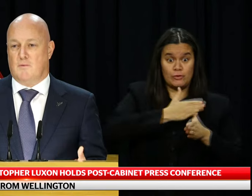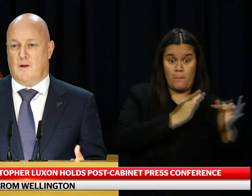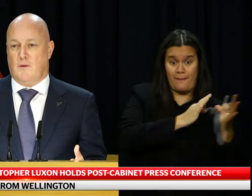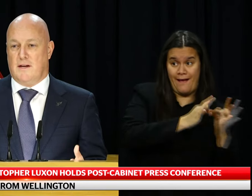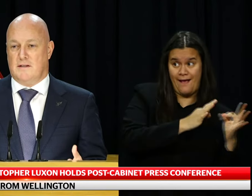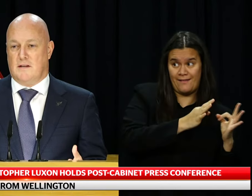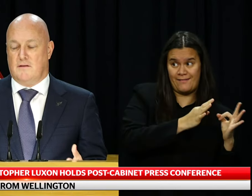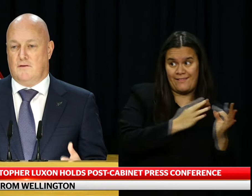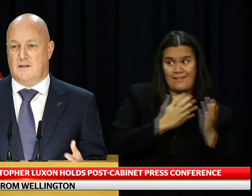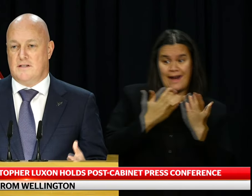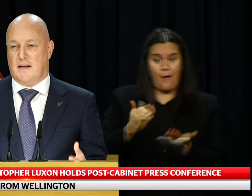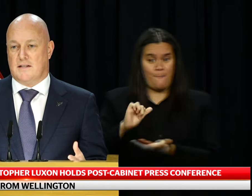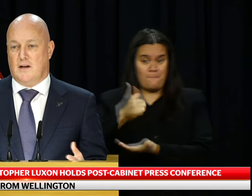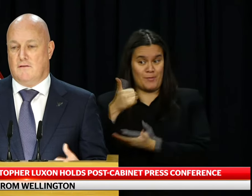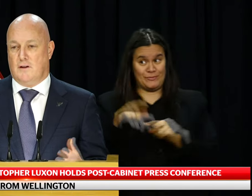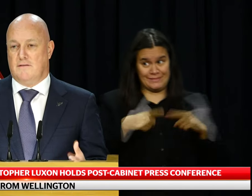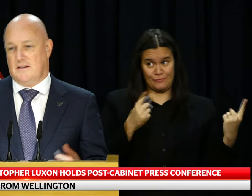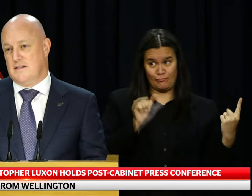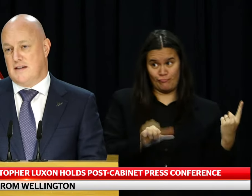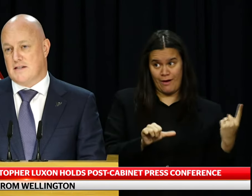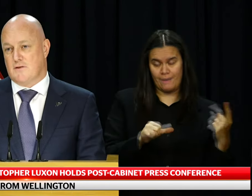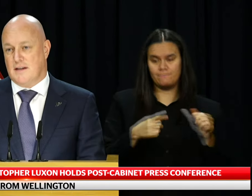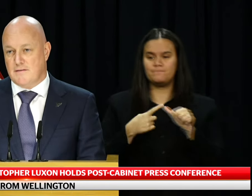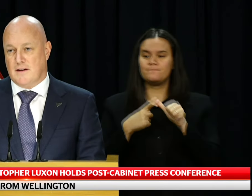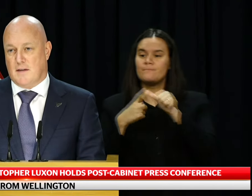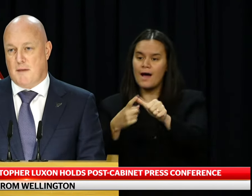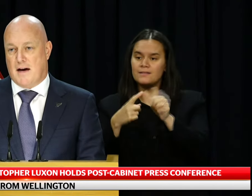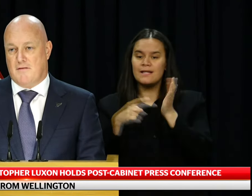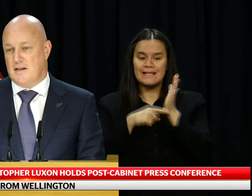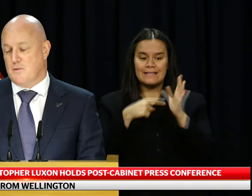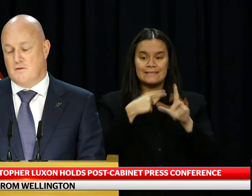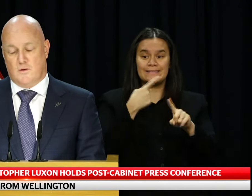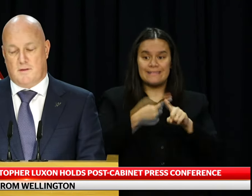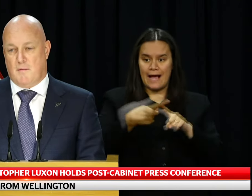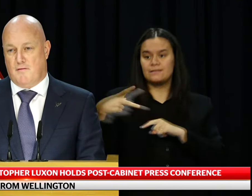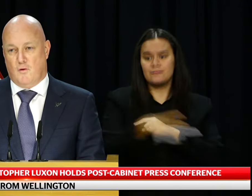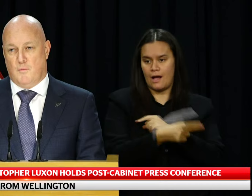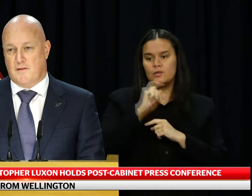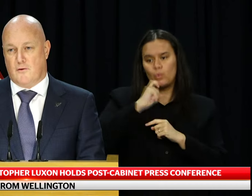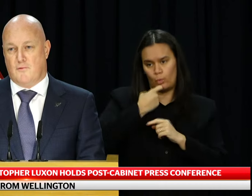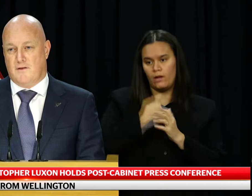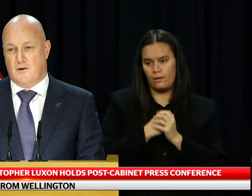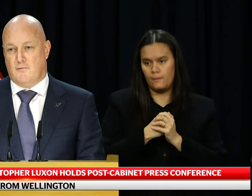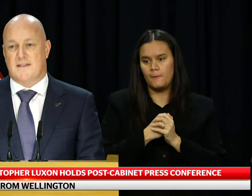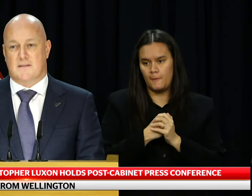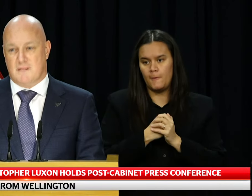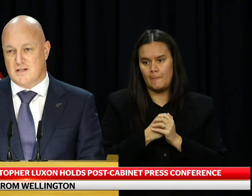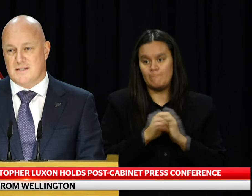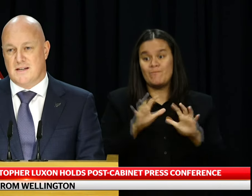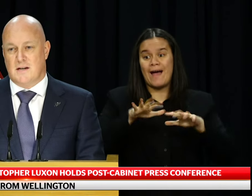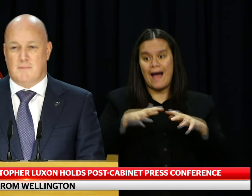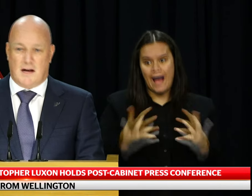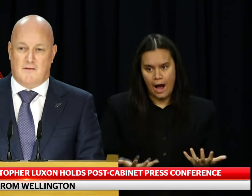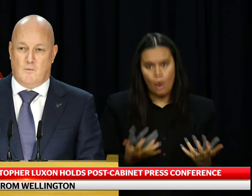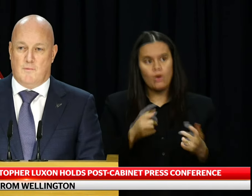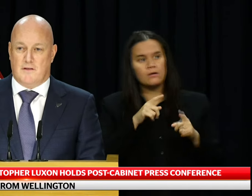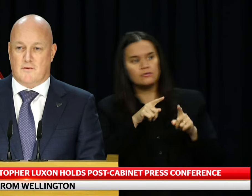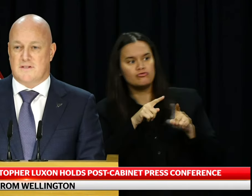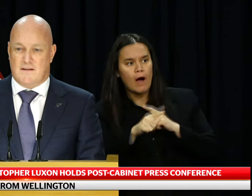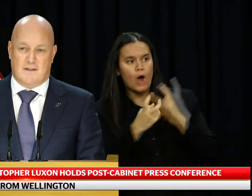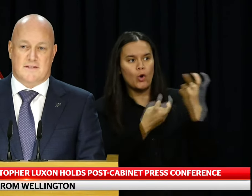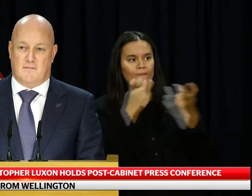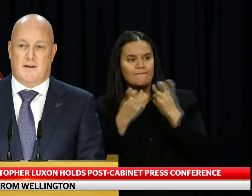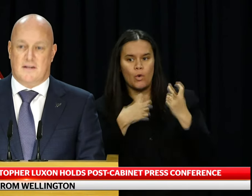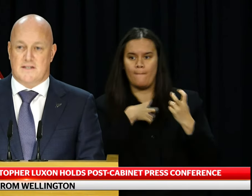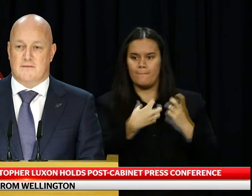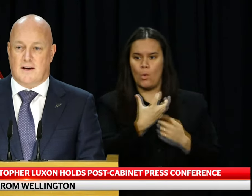very comfortable that we can deliver fully funded tax relief. Part of that, as we've talked about before, will be through revenue-raising measures. Part of it will be